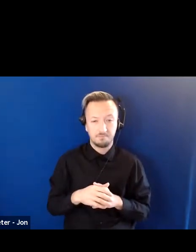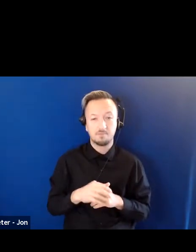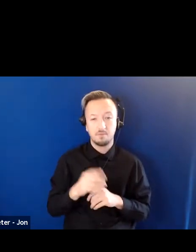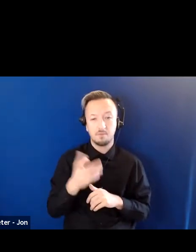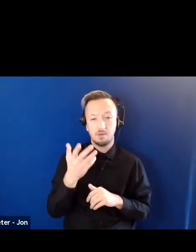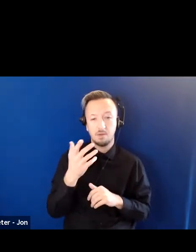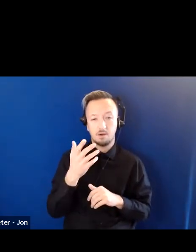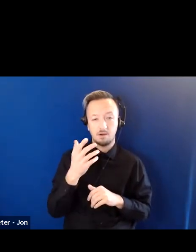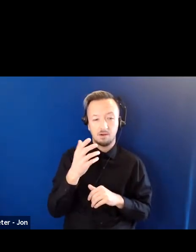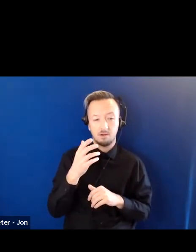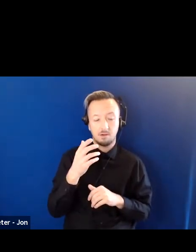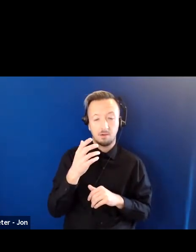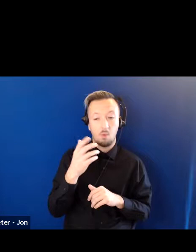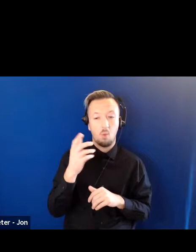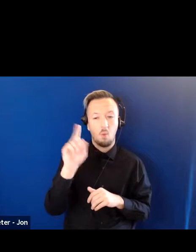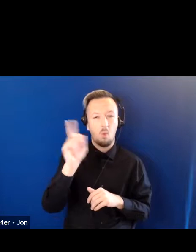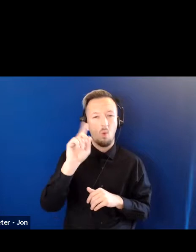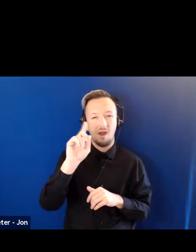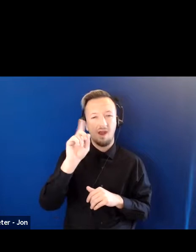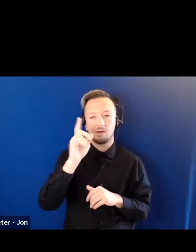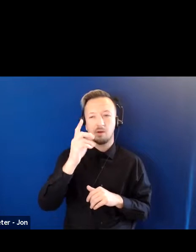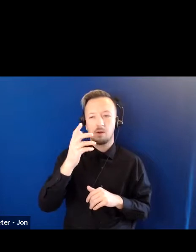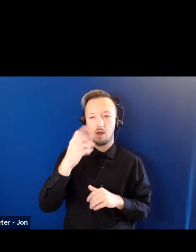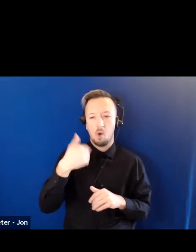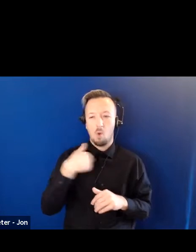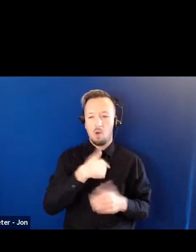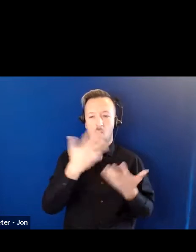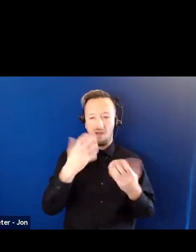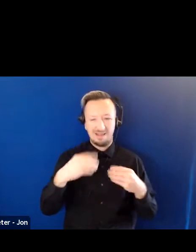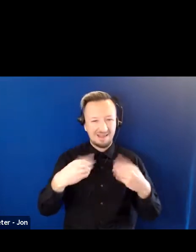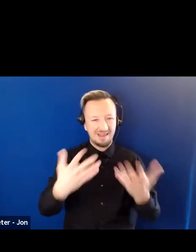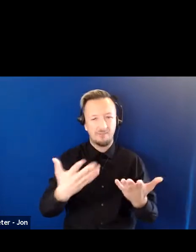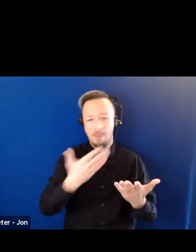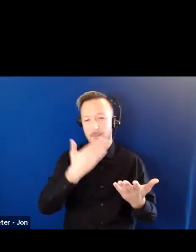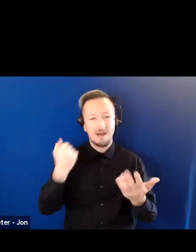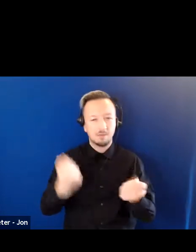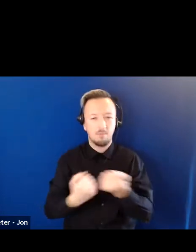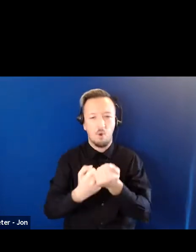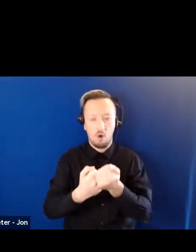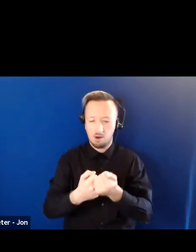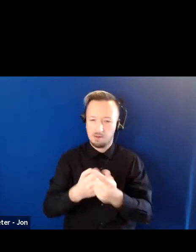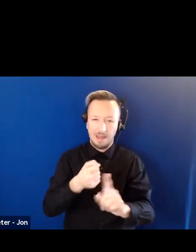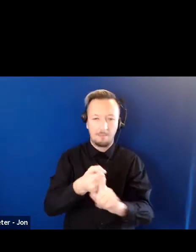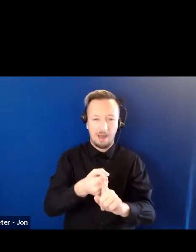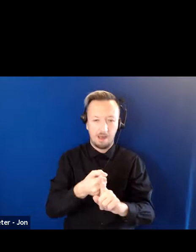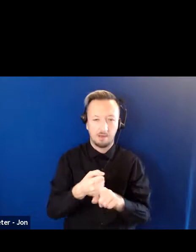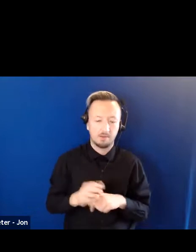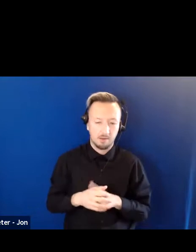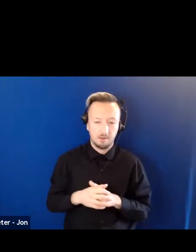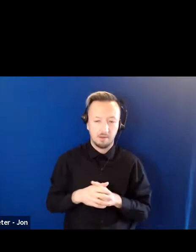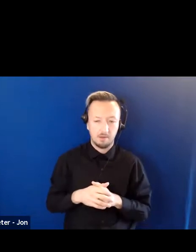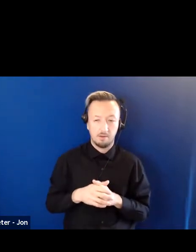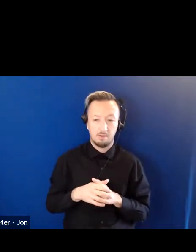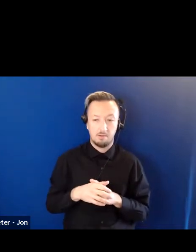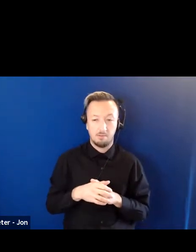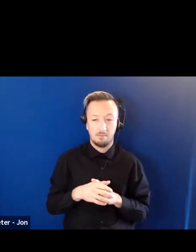we can possibly have the best impact. So external new leadership within state agencies, similar